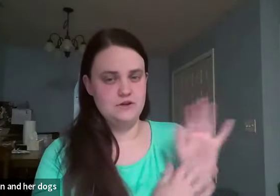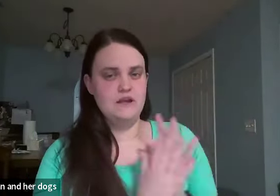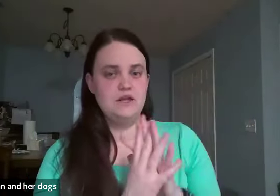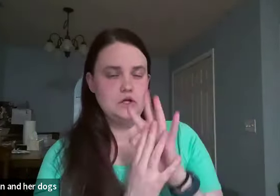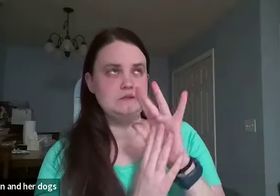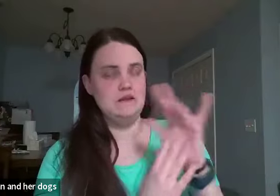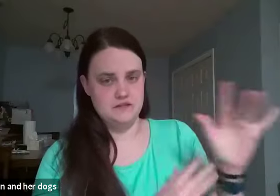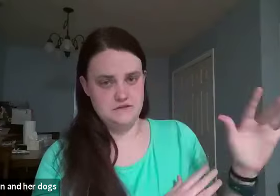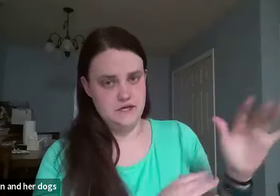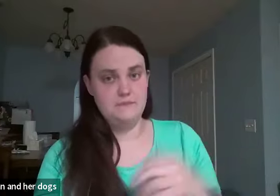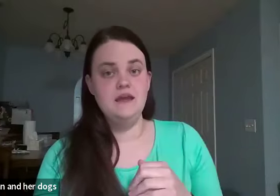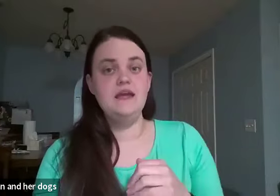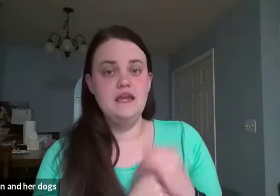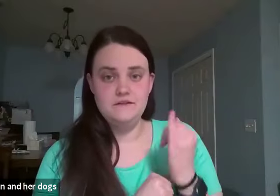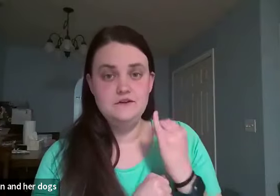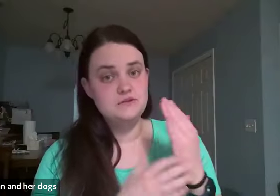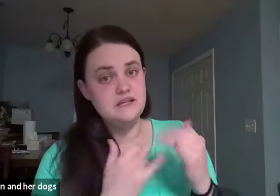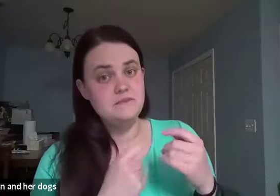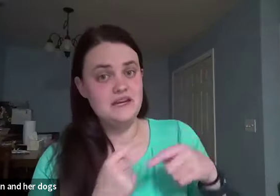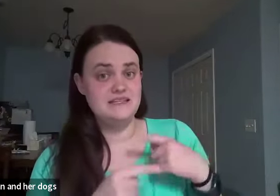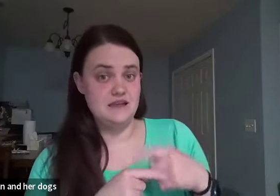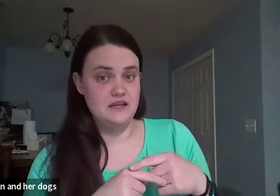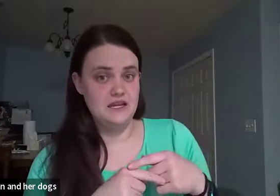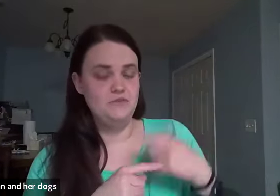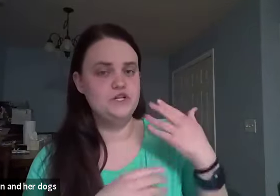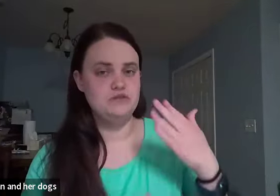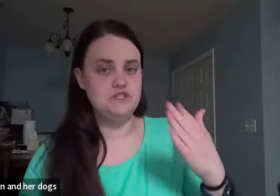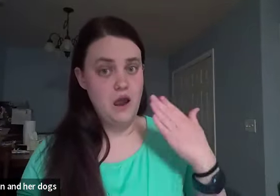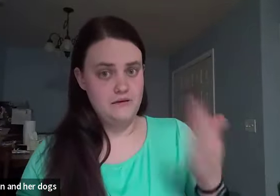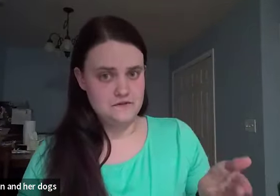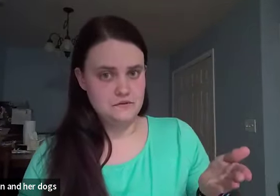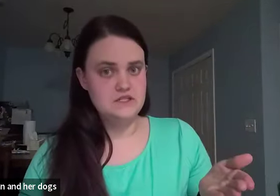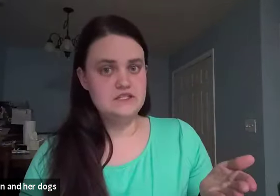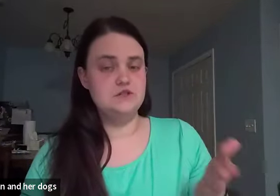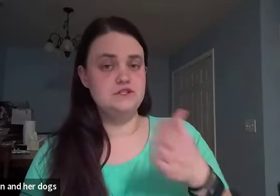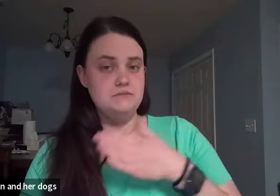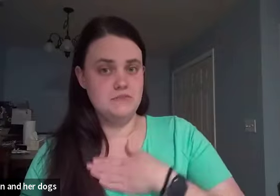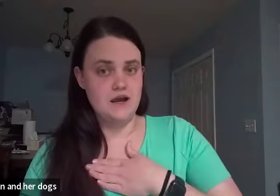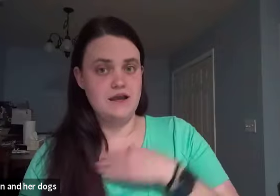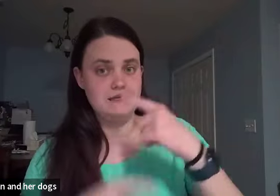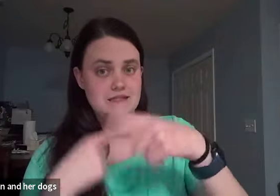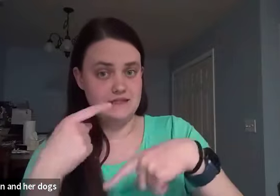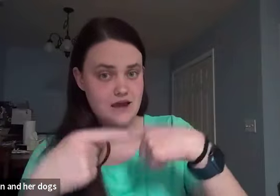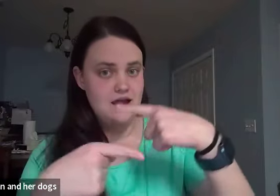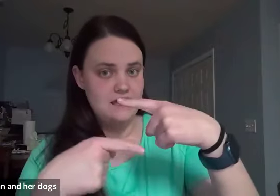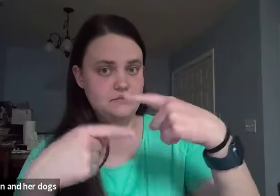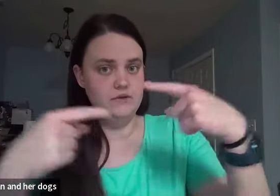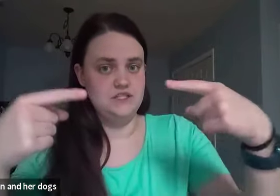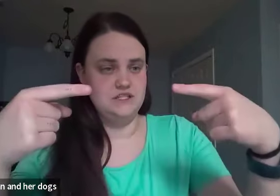spell your name, the letters of your name. If you do end up getting a sign name, what you would do afterwards is you would do my sign, which is